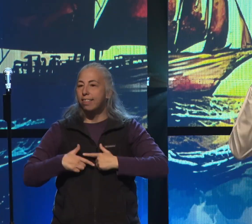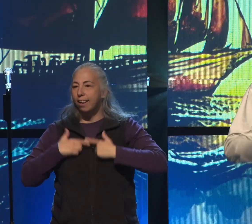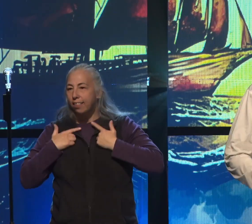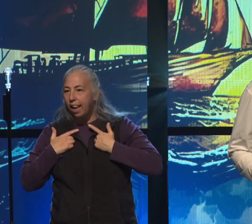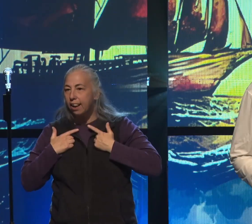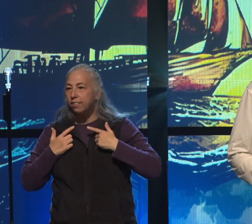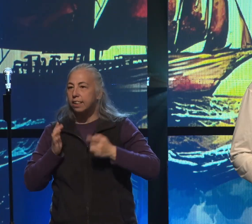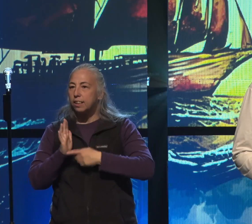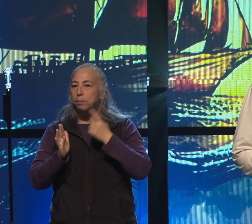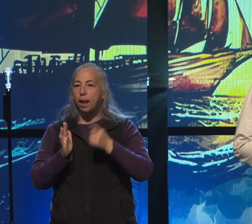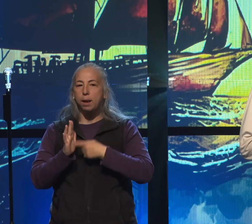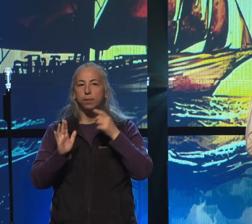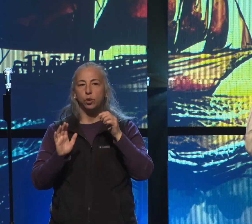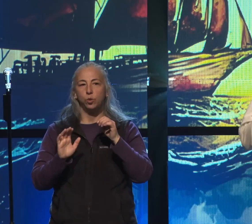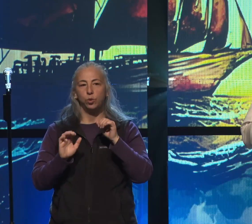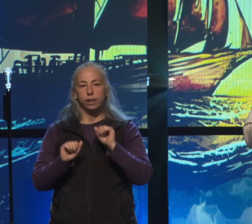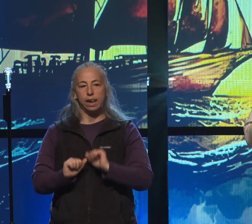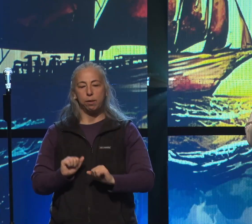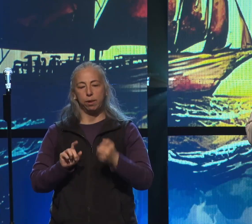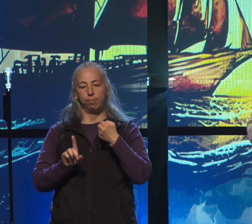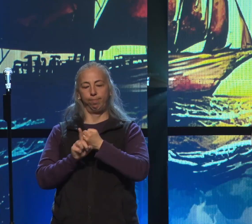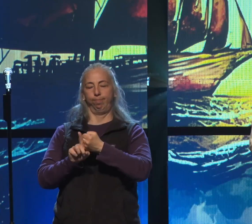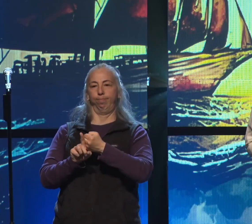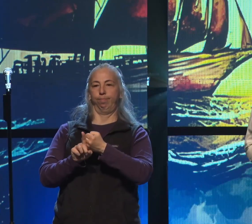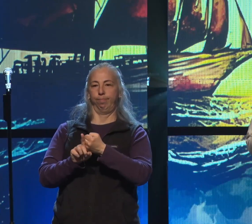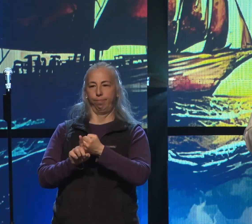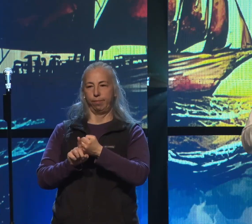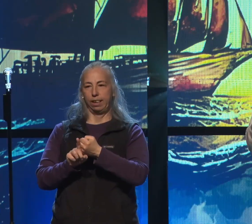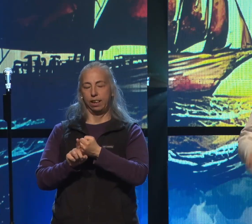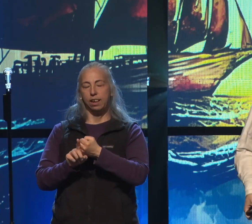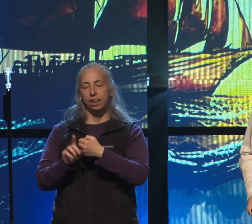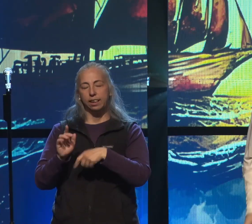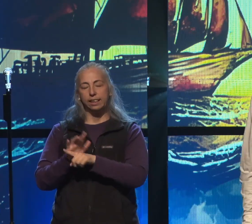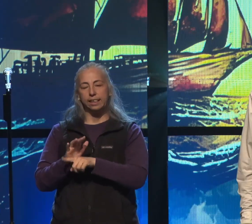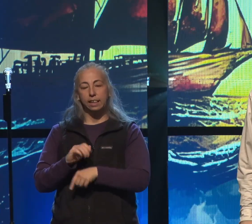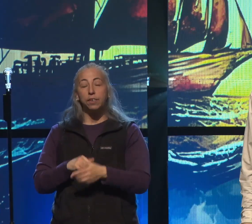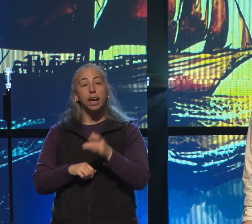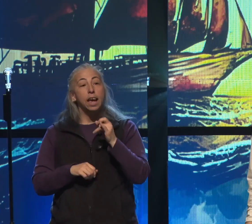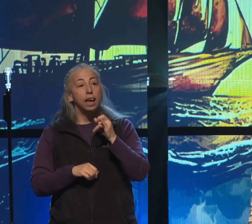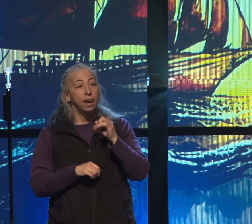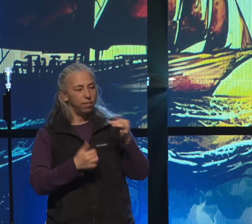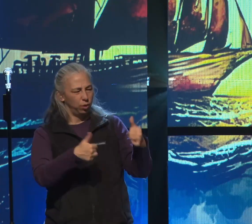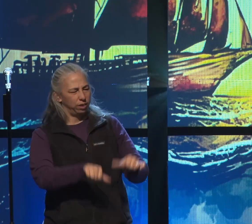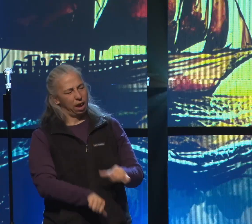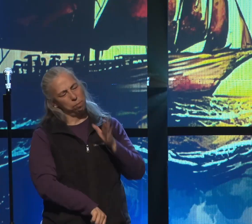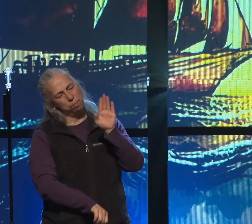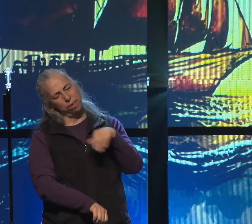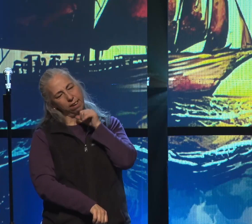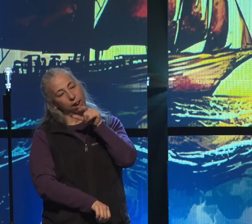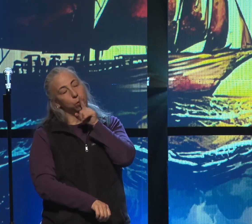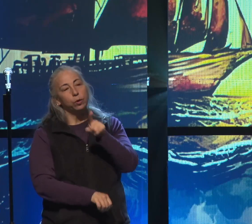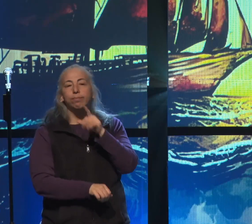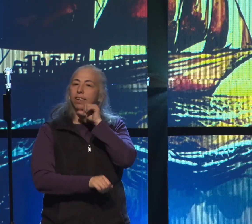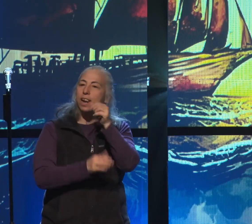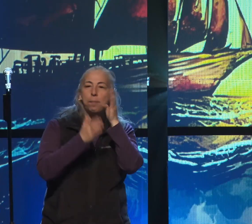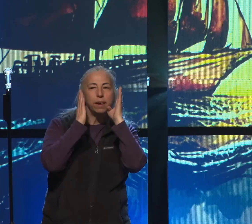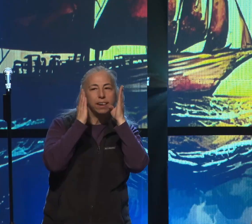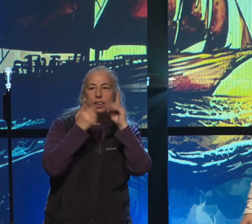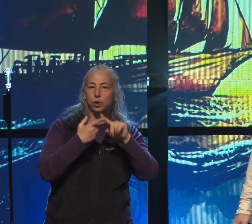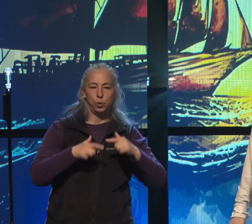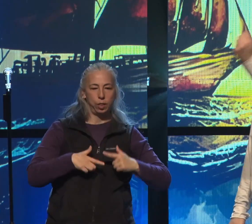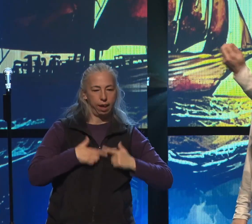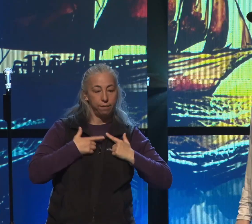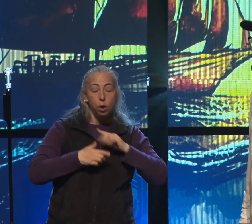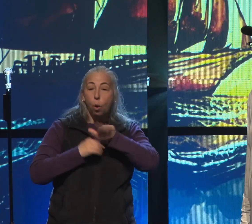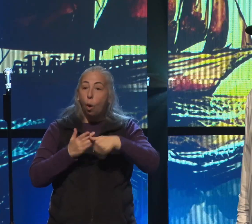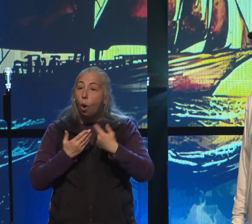times can be easily deceived. And anyone who would deny that is probably not paying attention to life, because we all have cognitive biases.